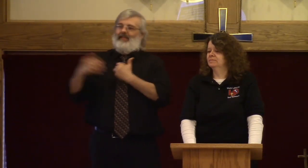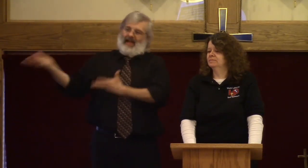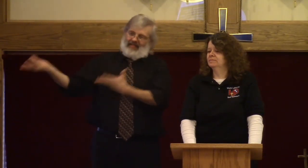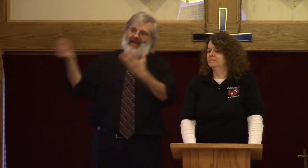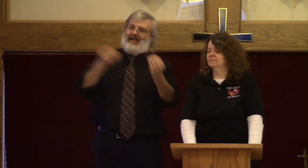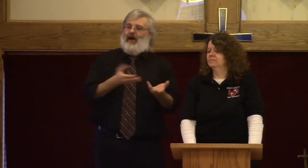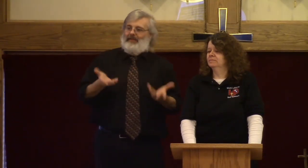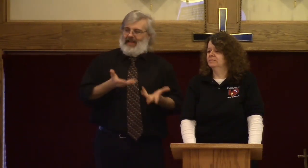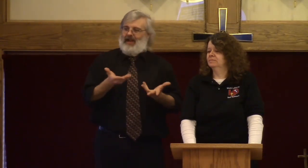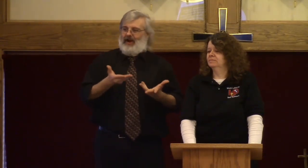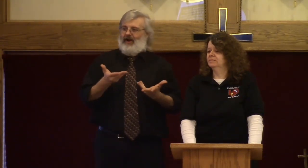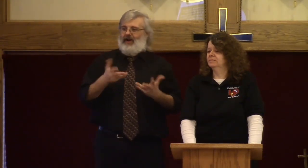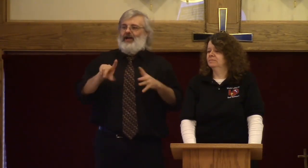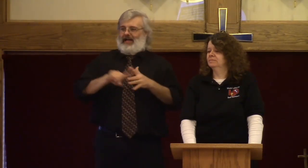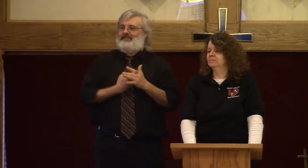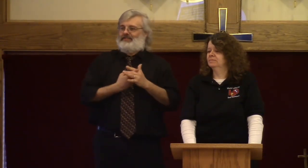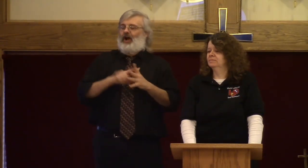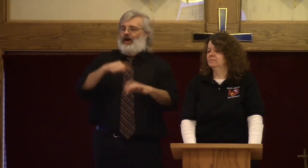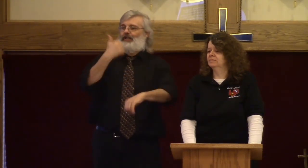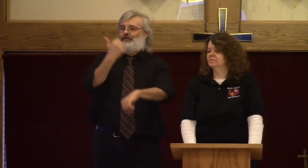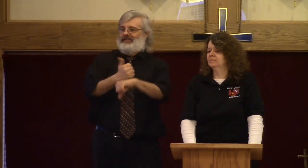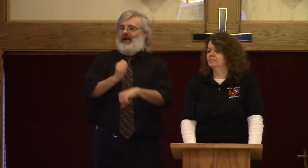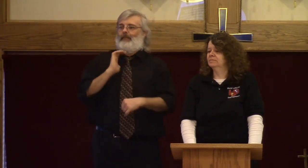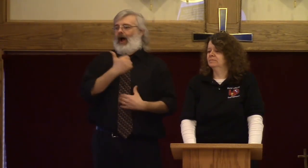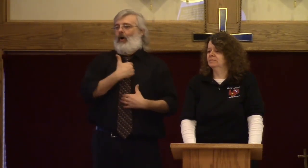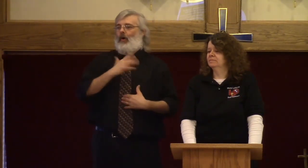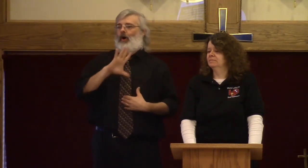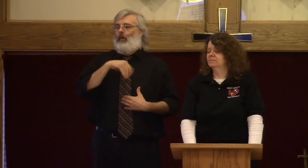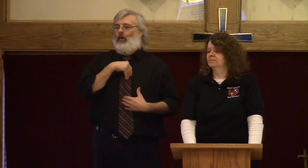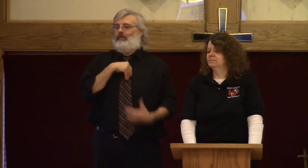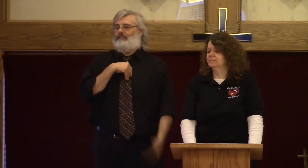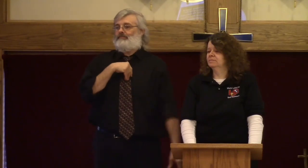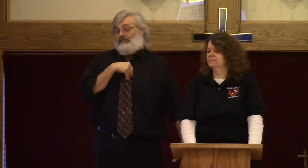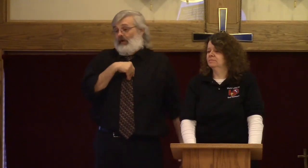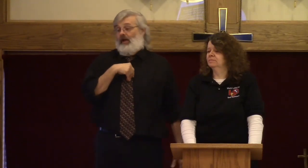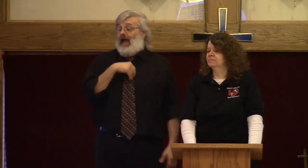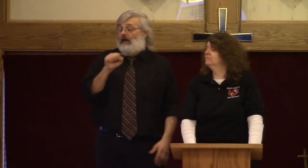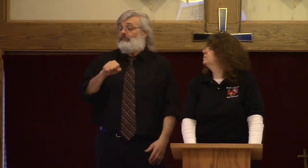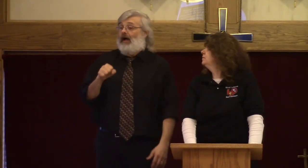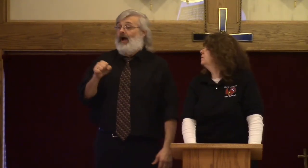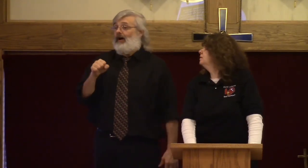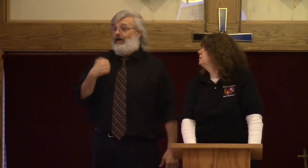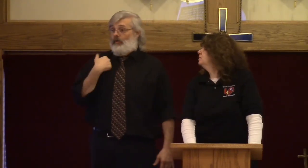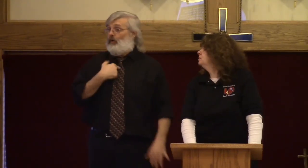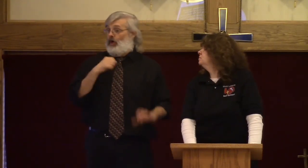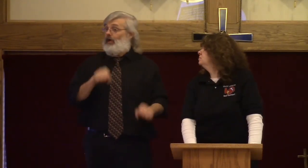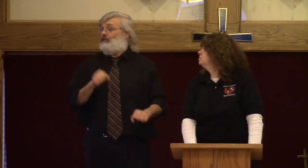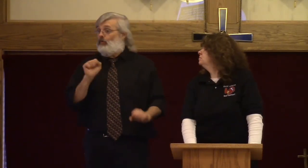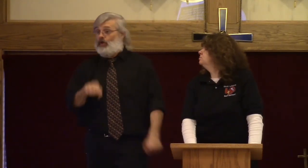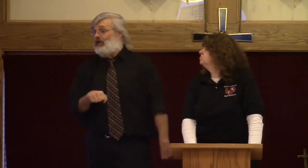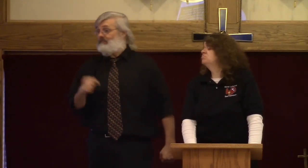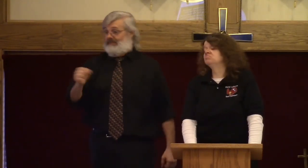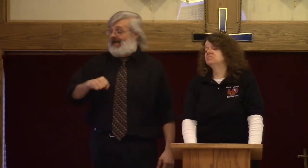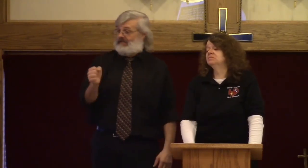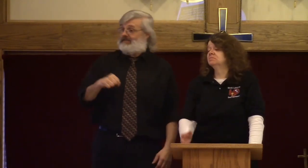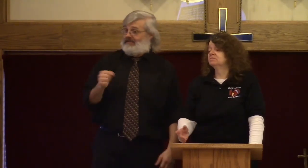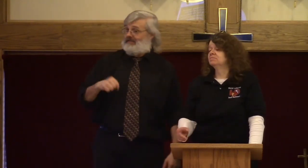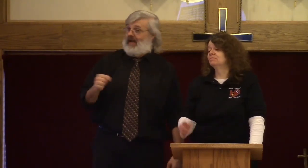and then come here and start to set up our own. Yeah, we could, yes.